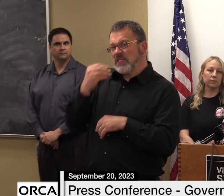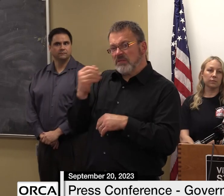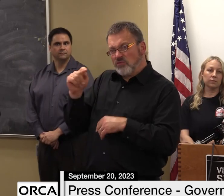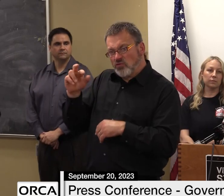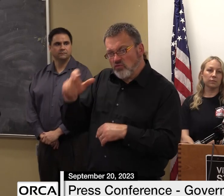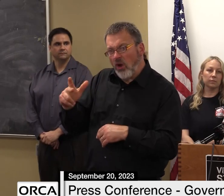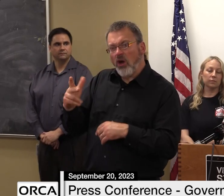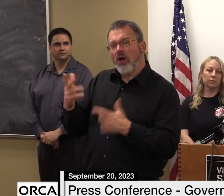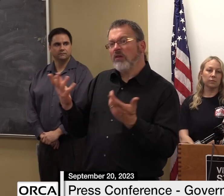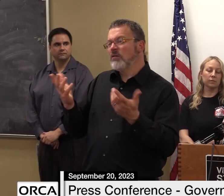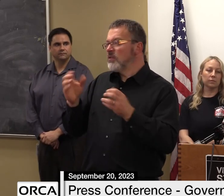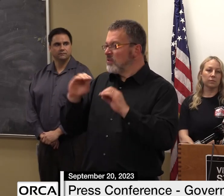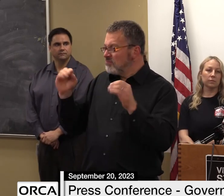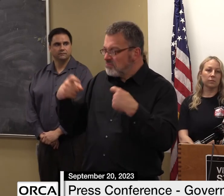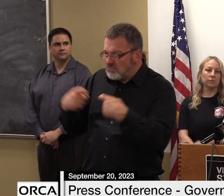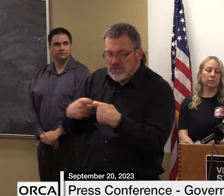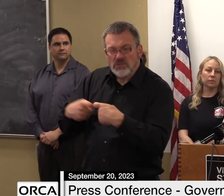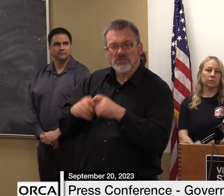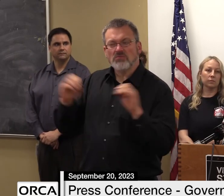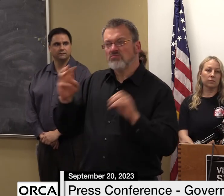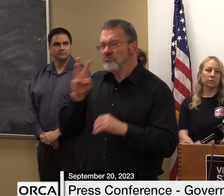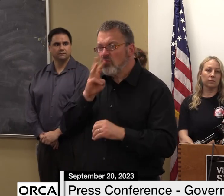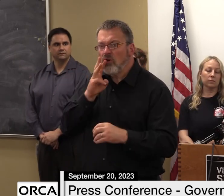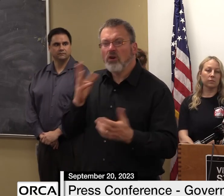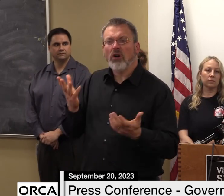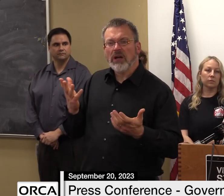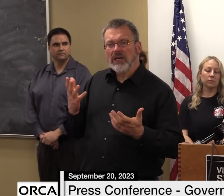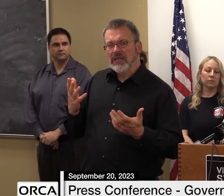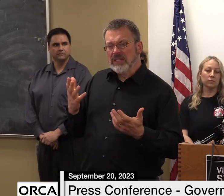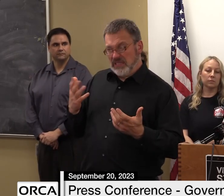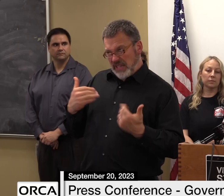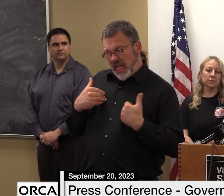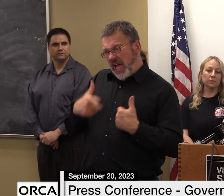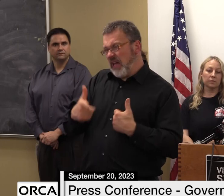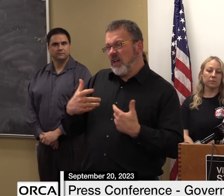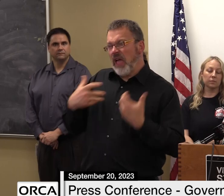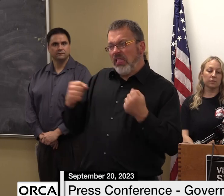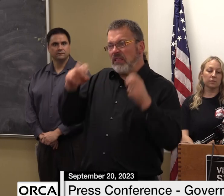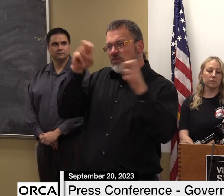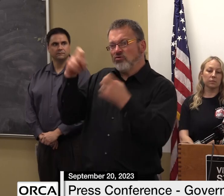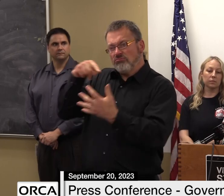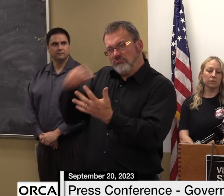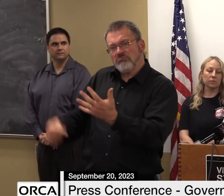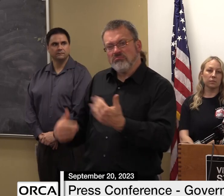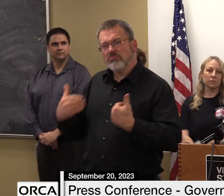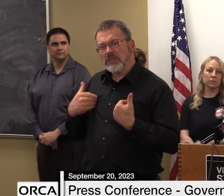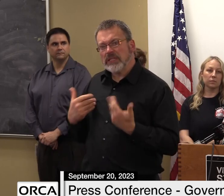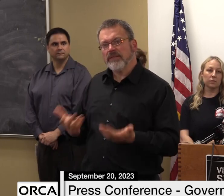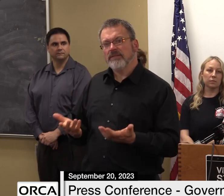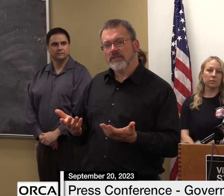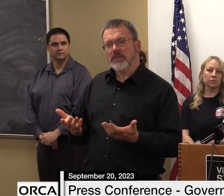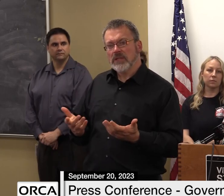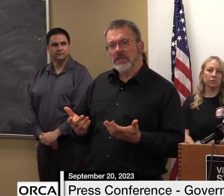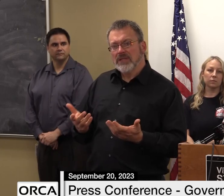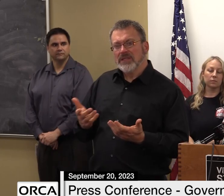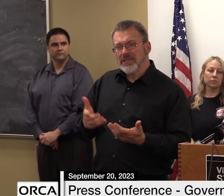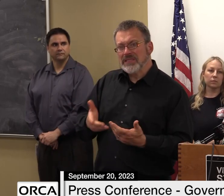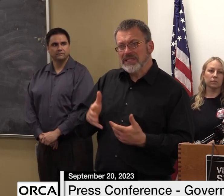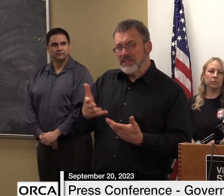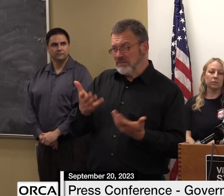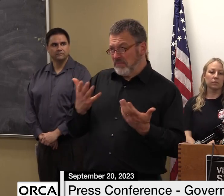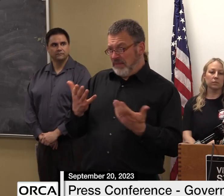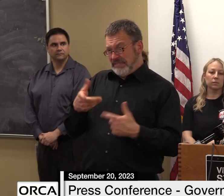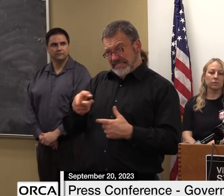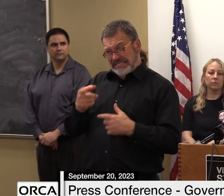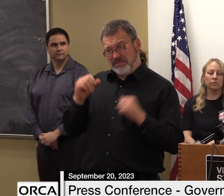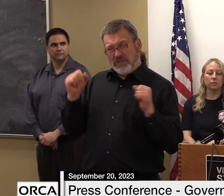water or electricity, and he had many health issues. She didn't think he would endure the winter weather.